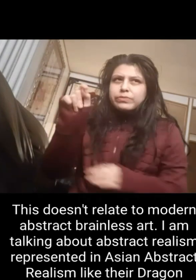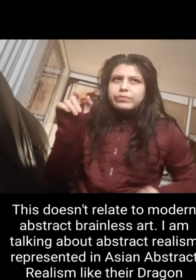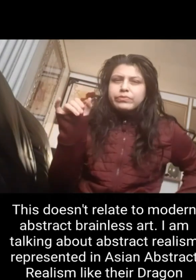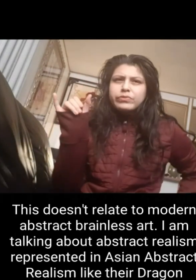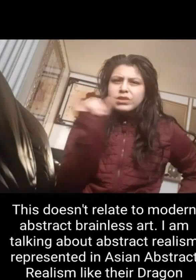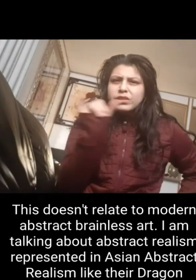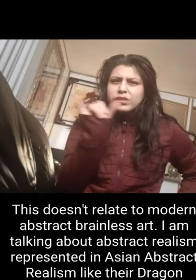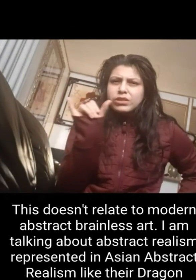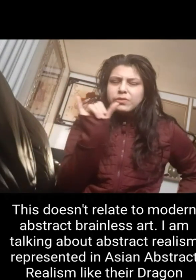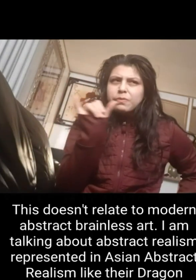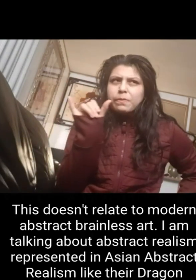abstract.